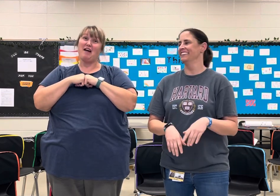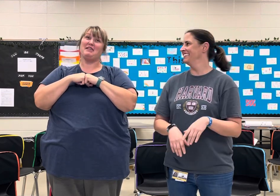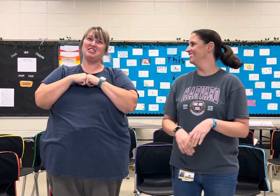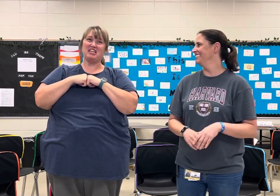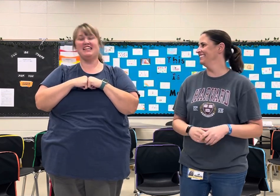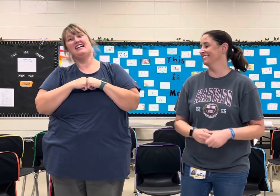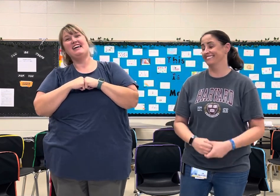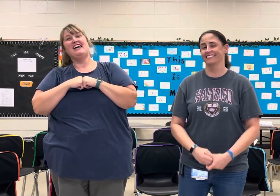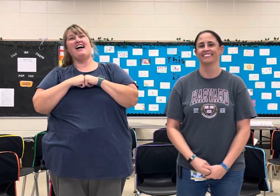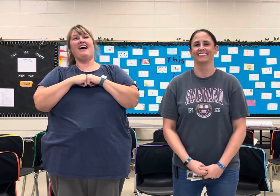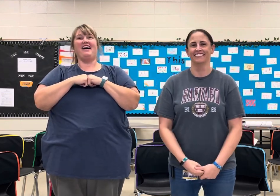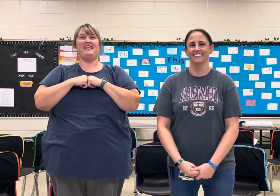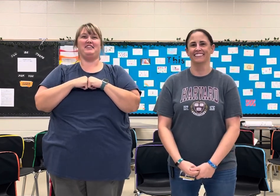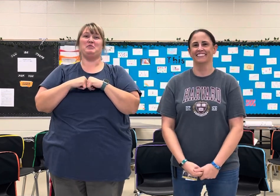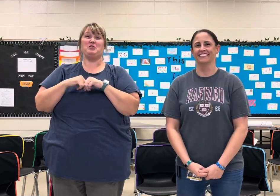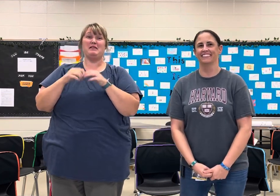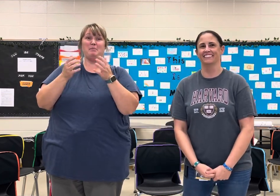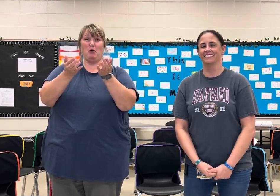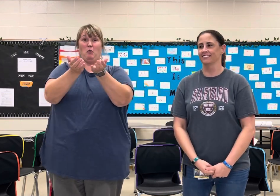wish. Number 2 is bowl.